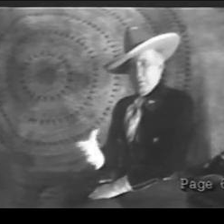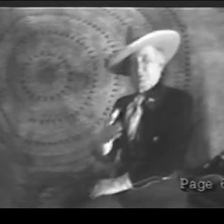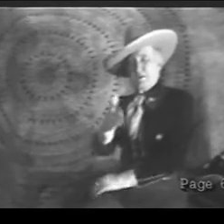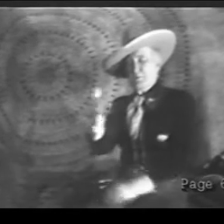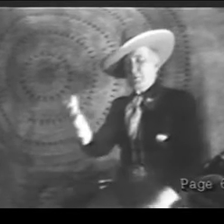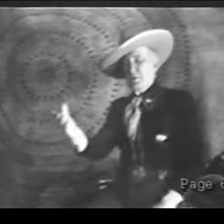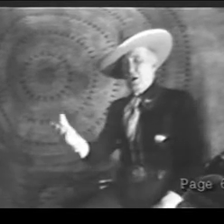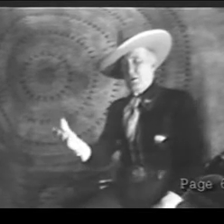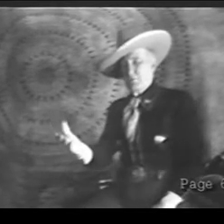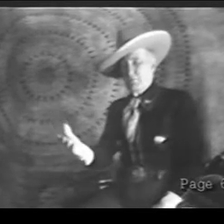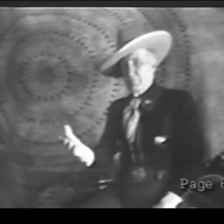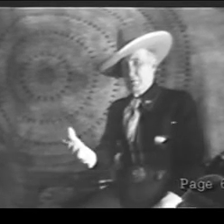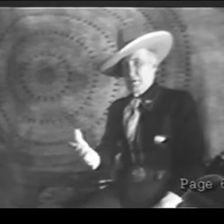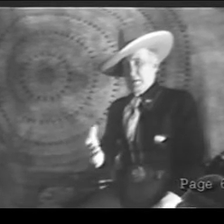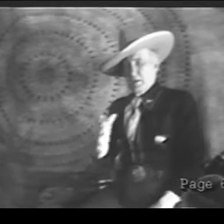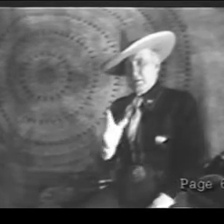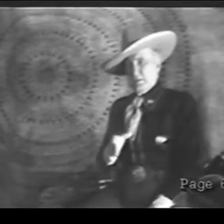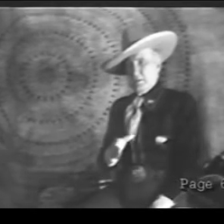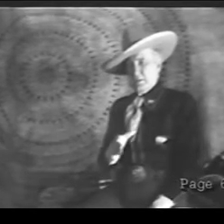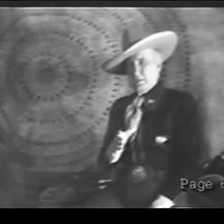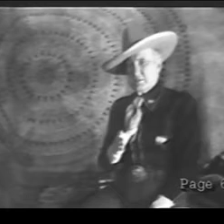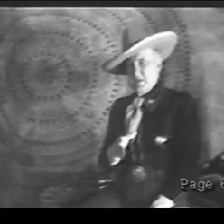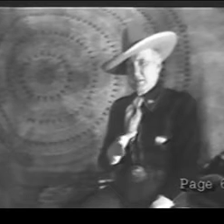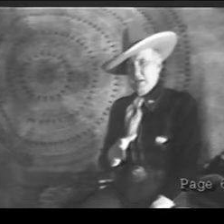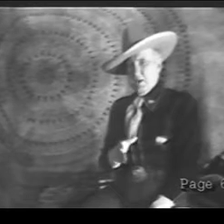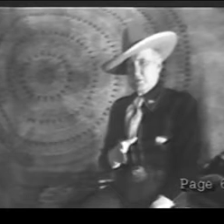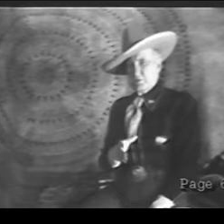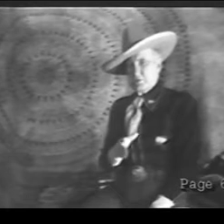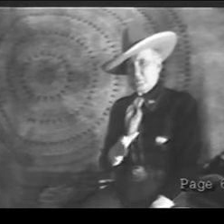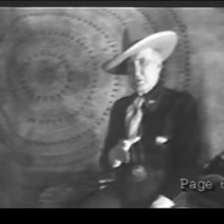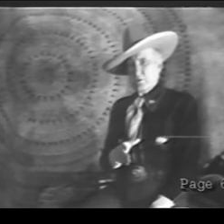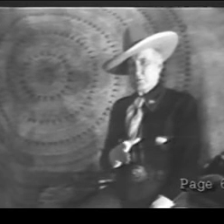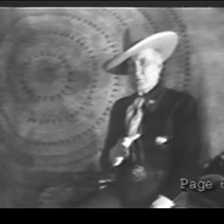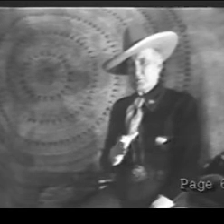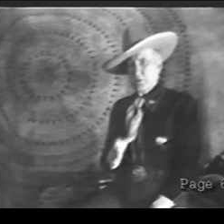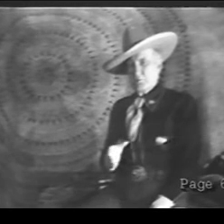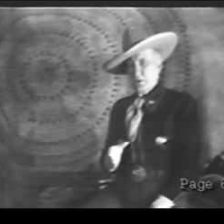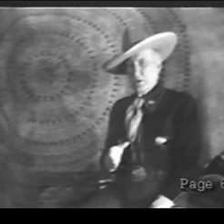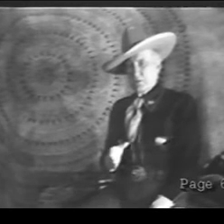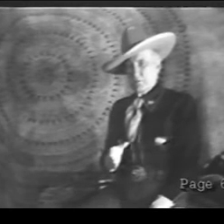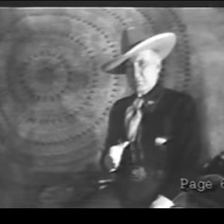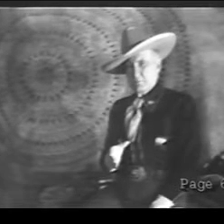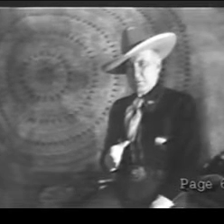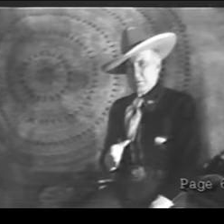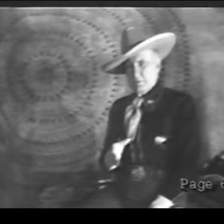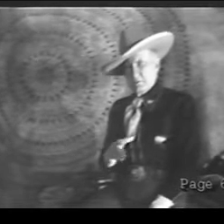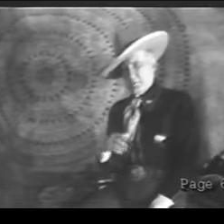where do you take a mother-in-law? Now, an Indian is not allowed to speak to his mother-in-law. This may